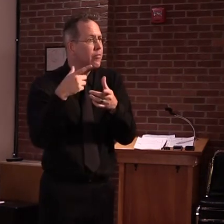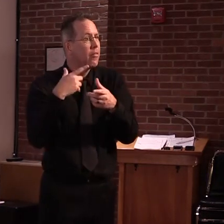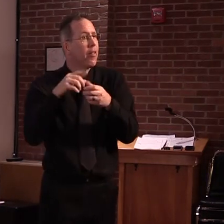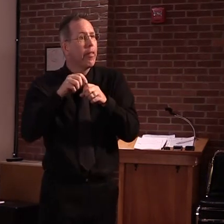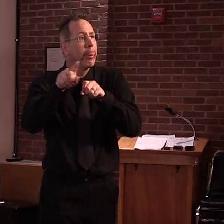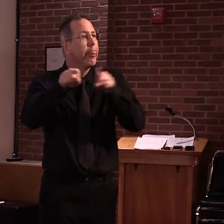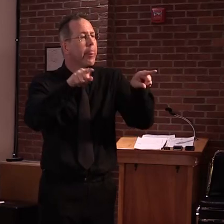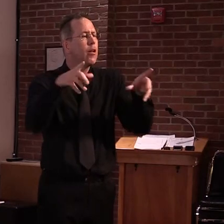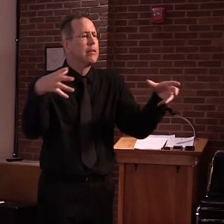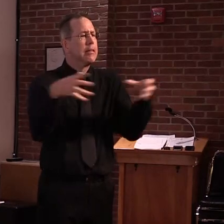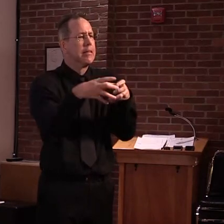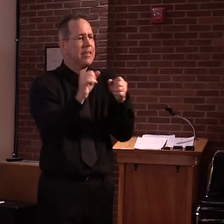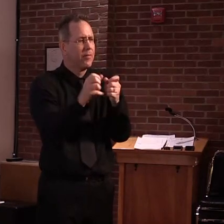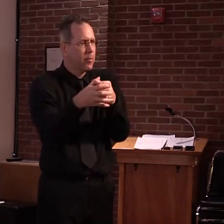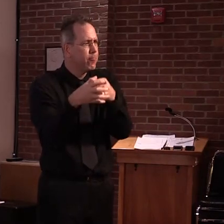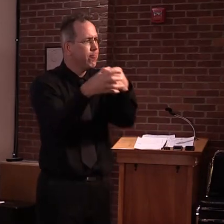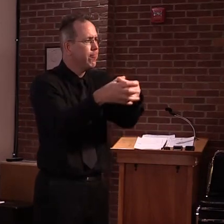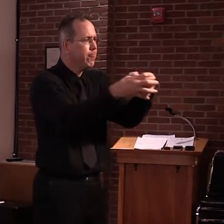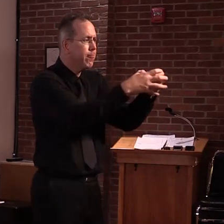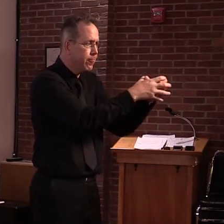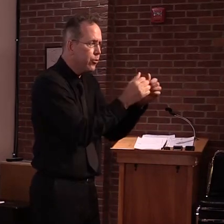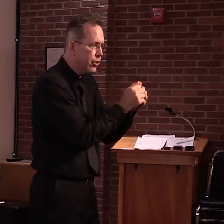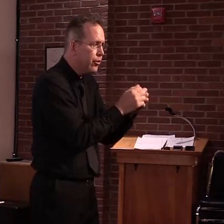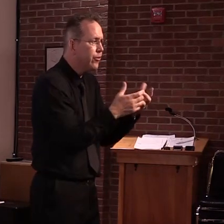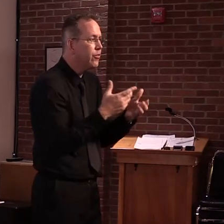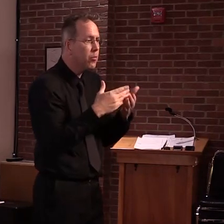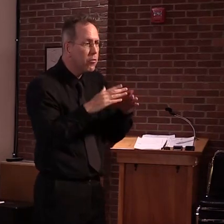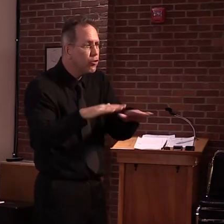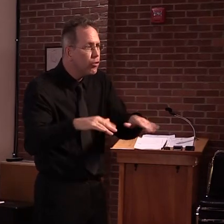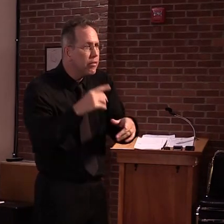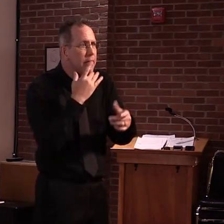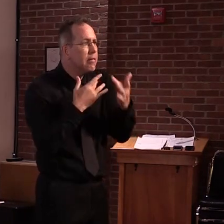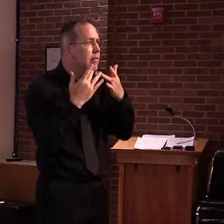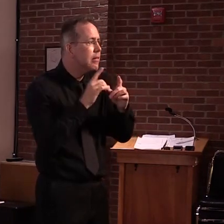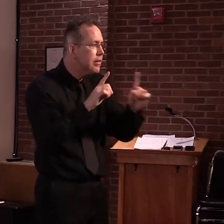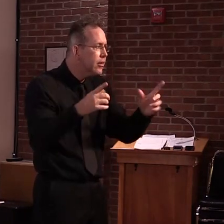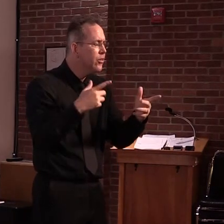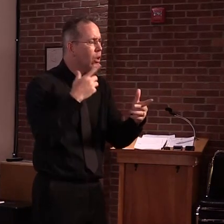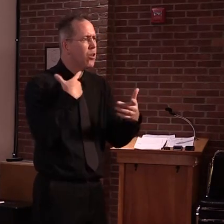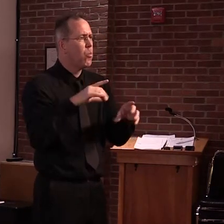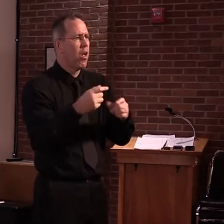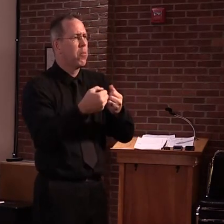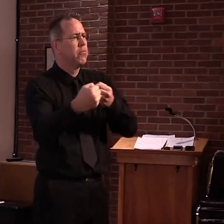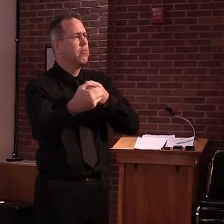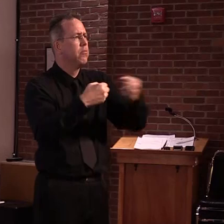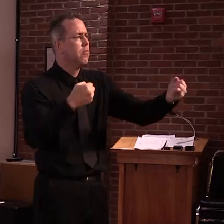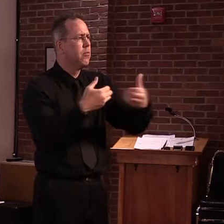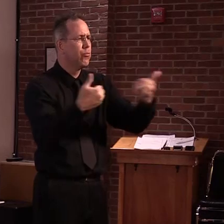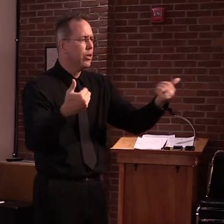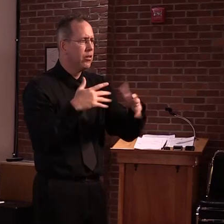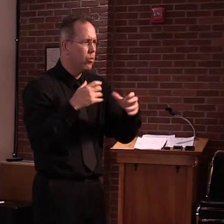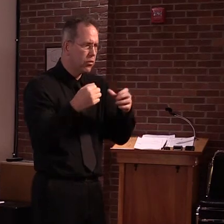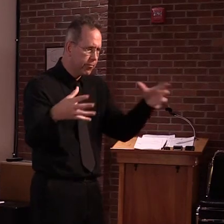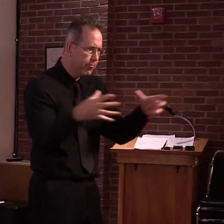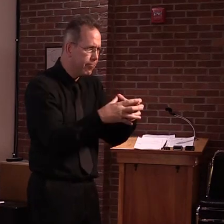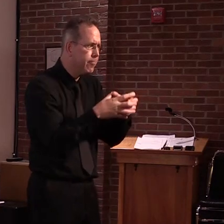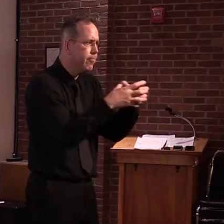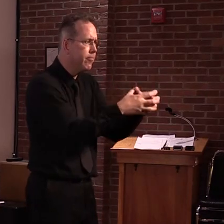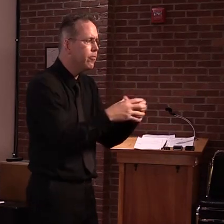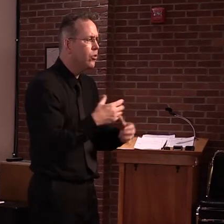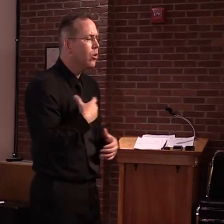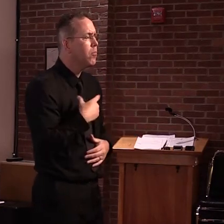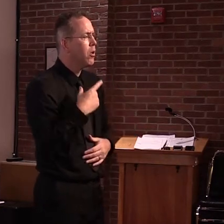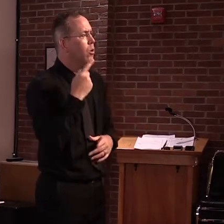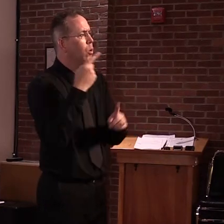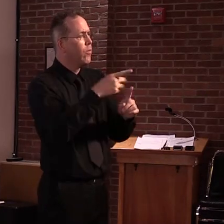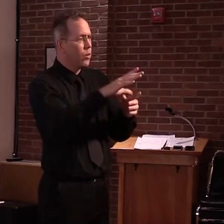this program accomplishes this. Eric, I know you didn't ask this, but I'd be remiss in